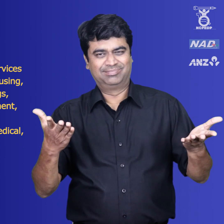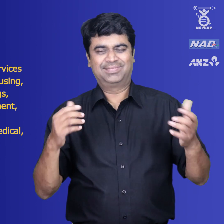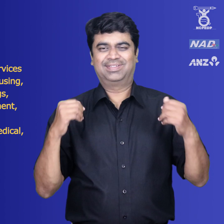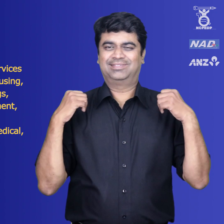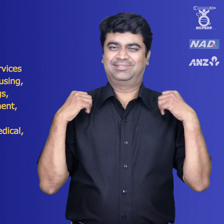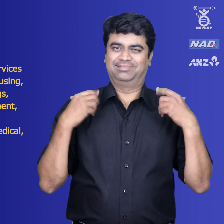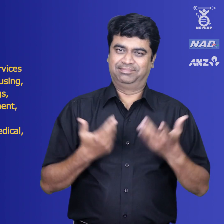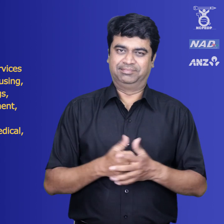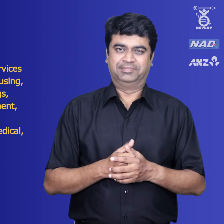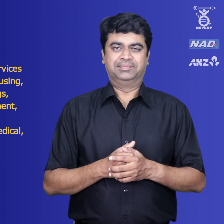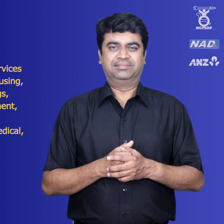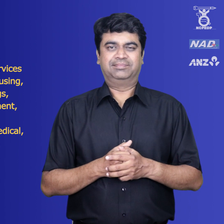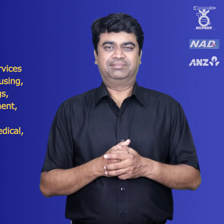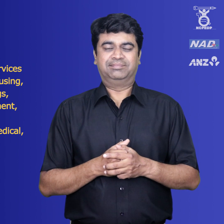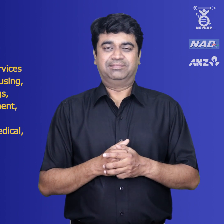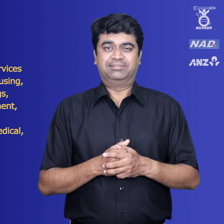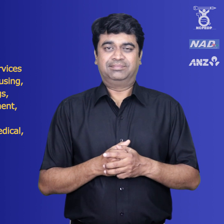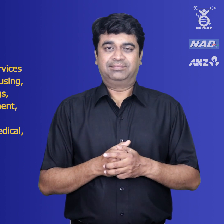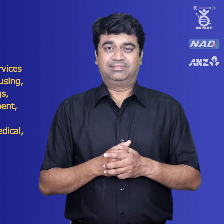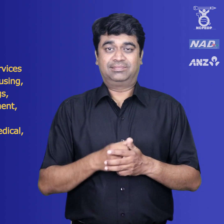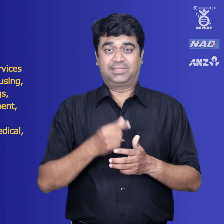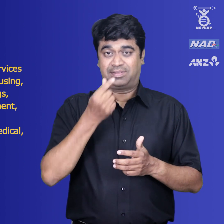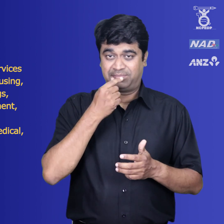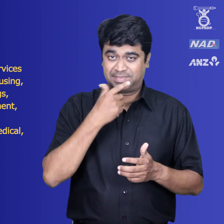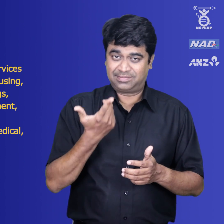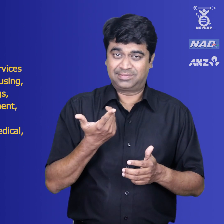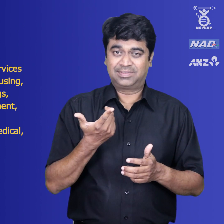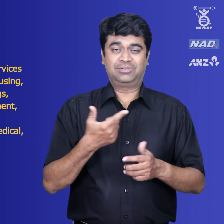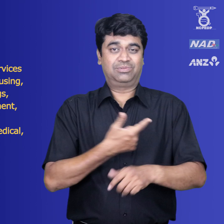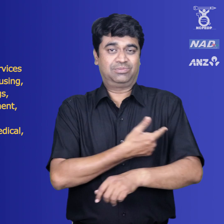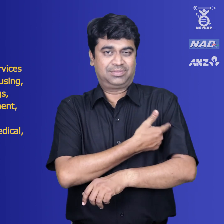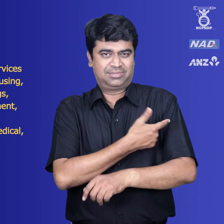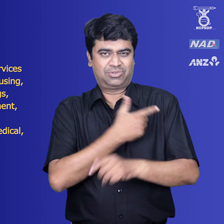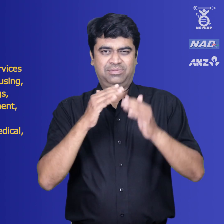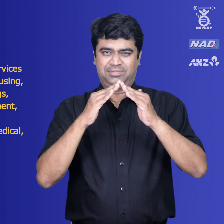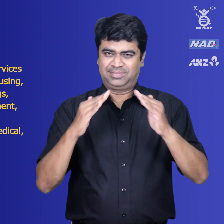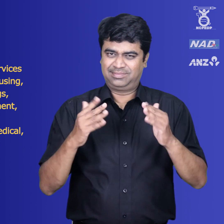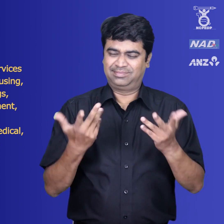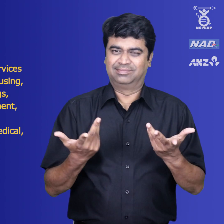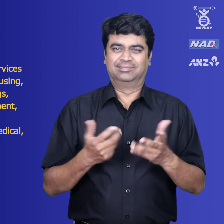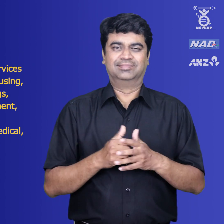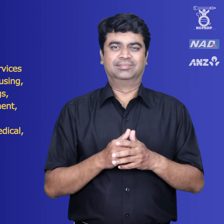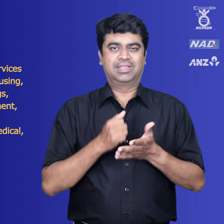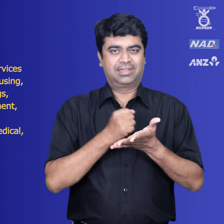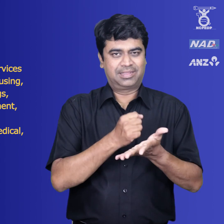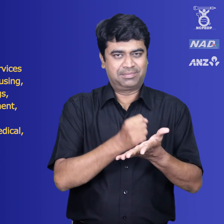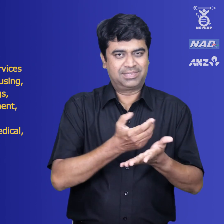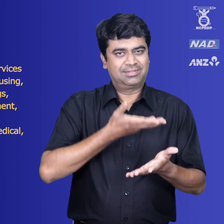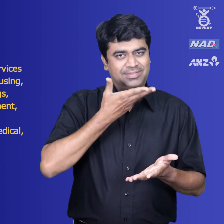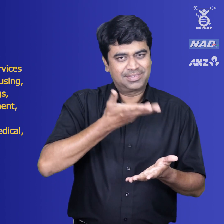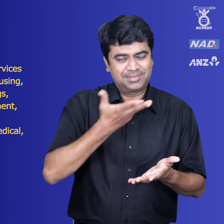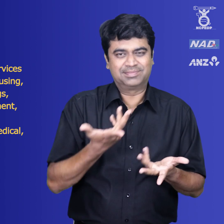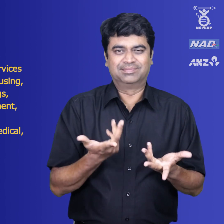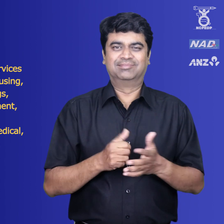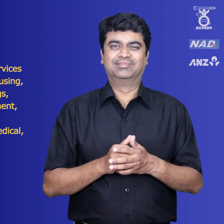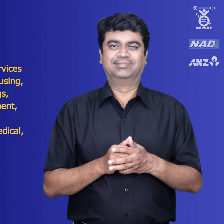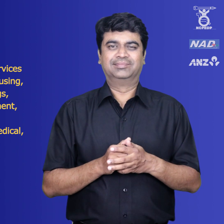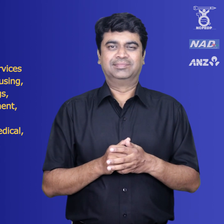religious, cultural, leisure or recreational, medical health and rehabilitation,